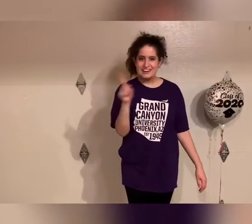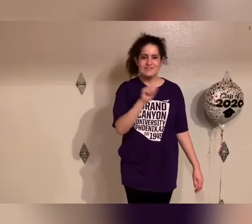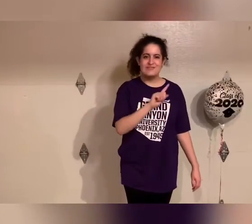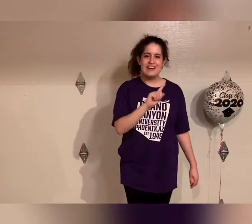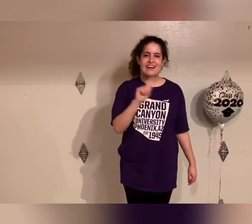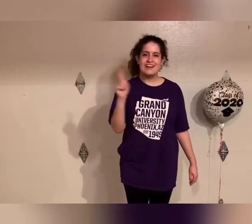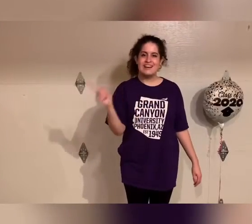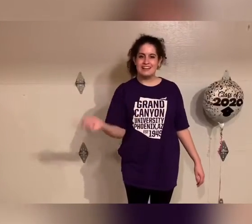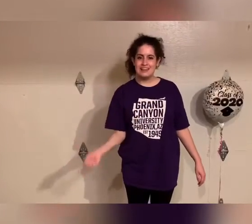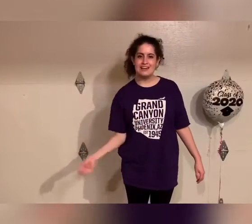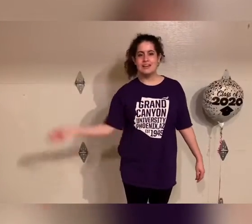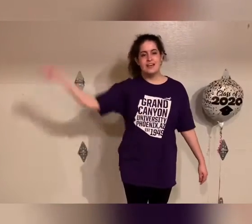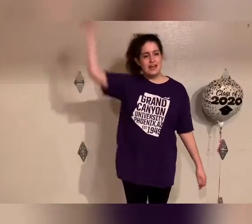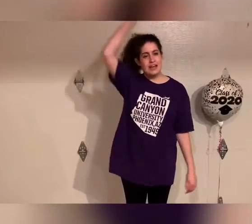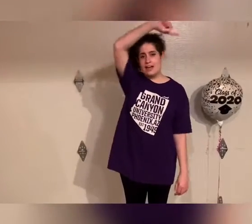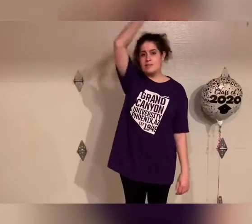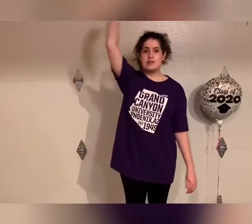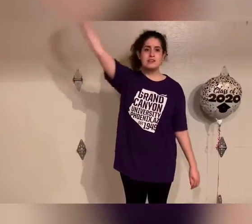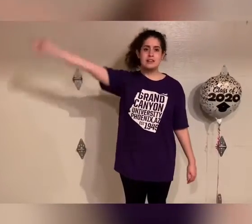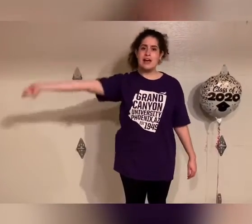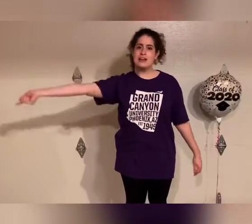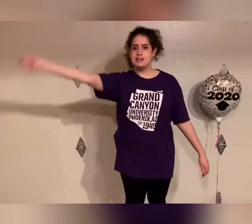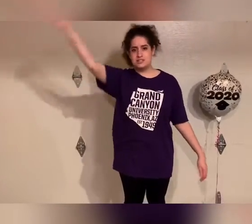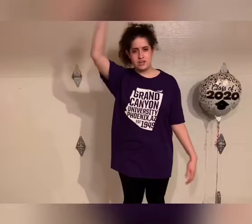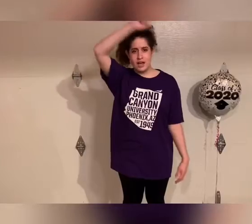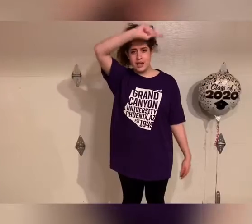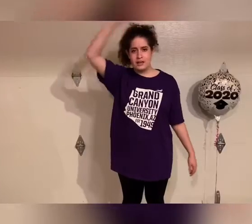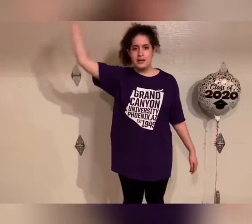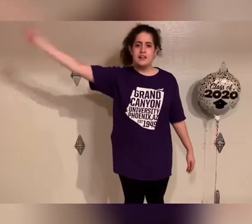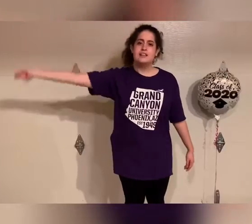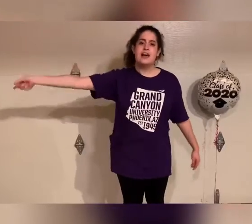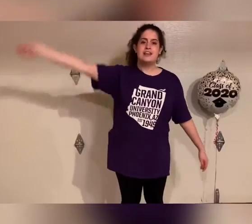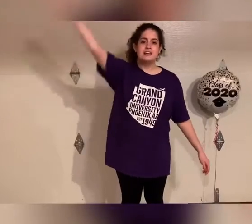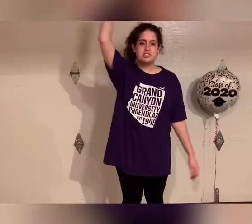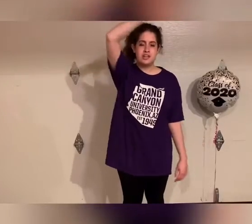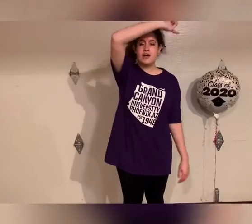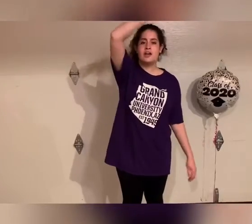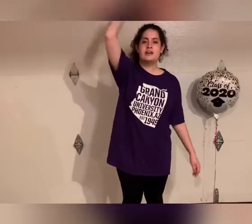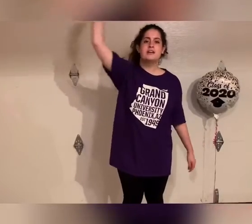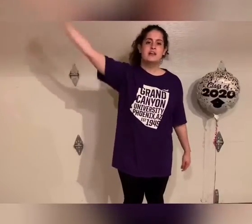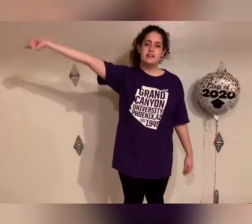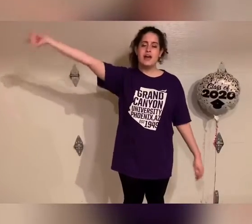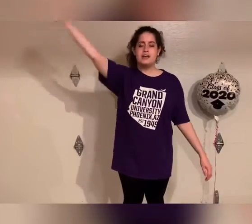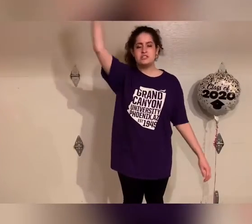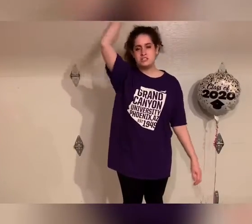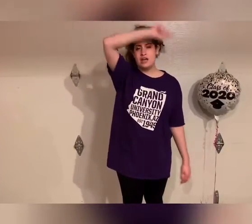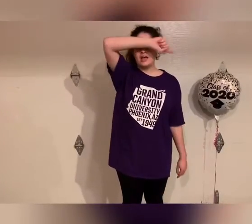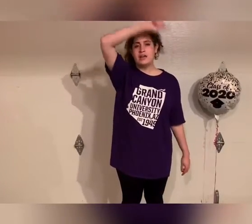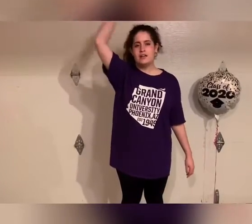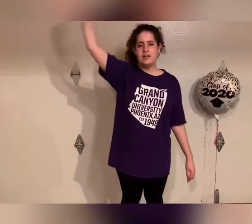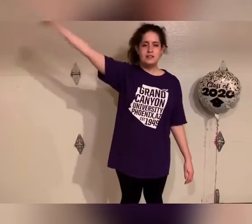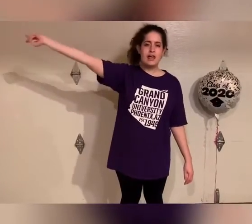of mine, I'm gonna let it shine. Let it shine, let it shine, let